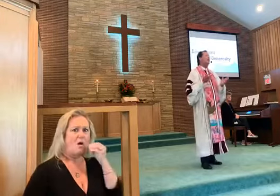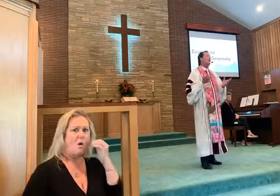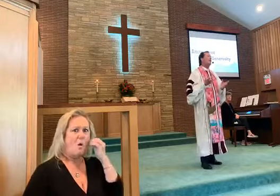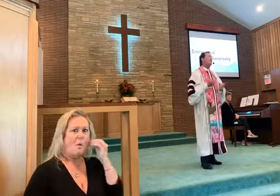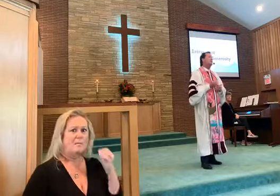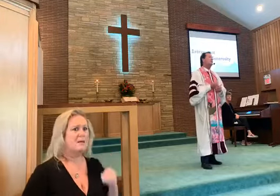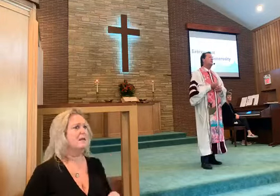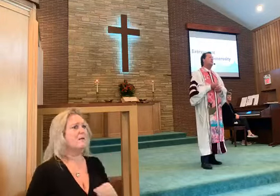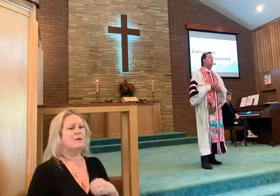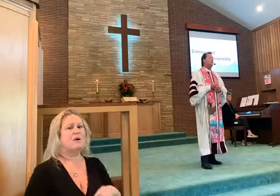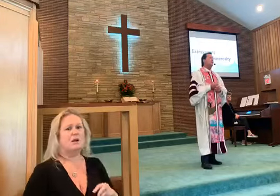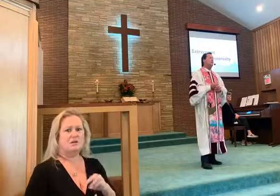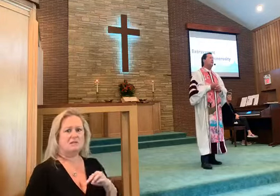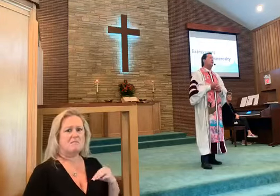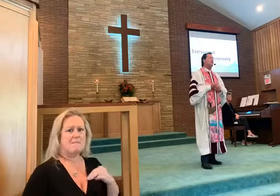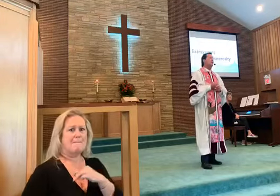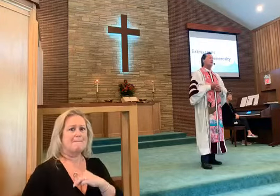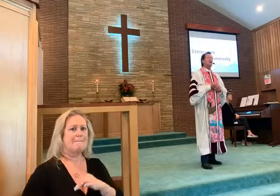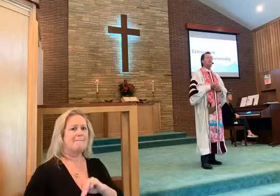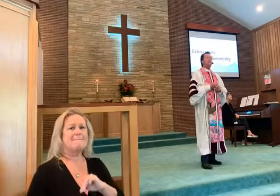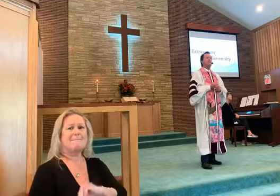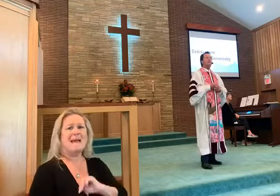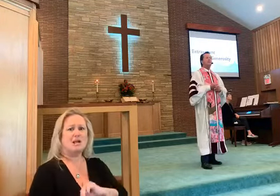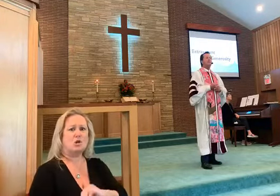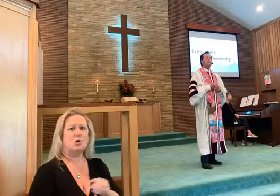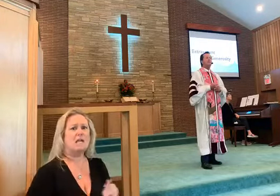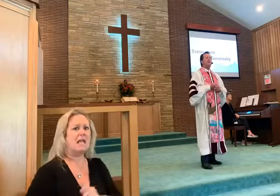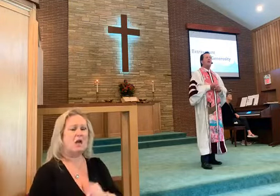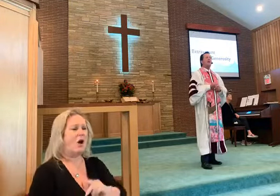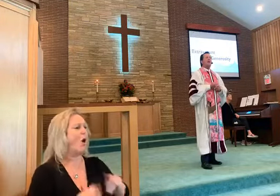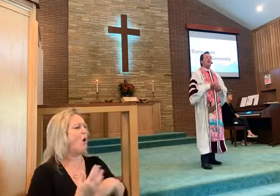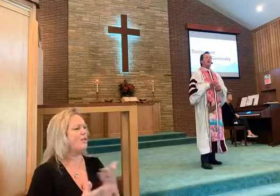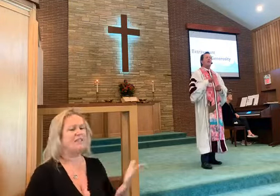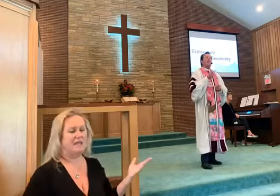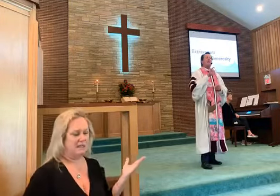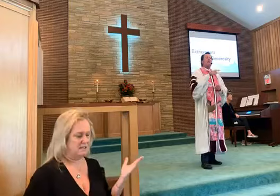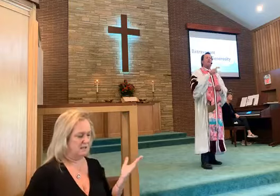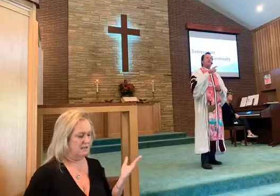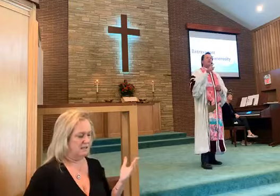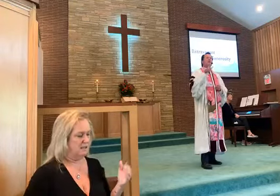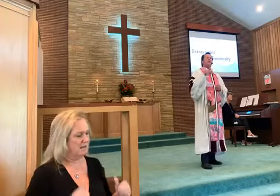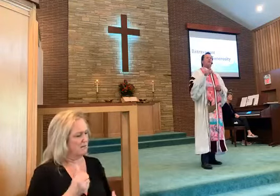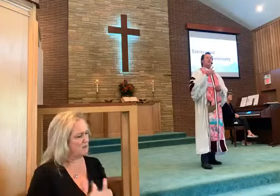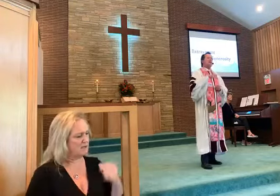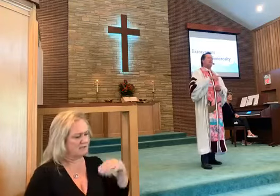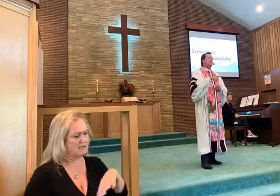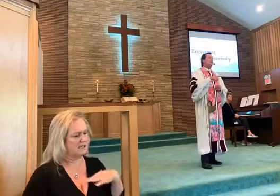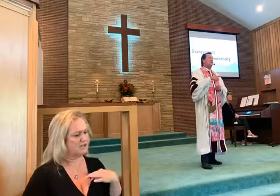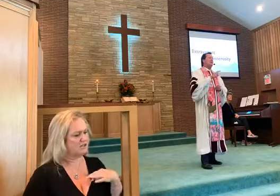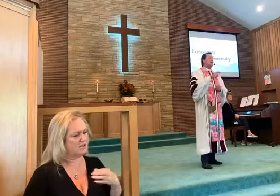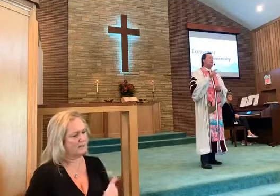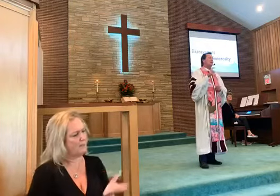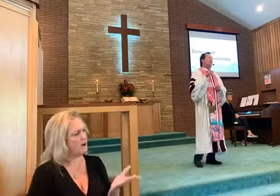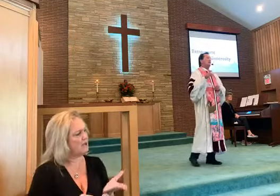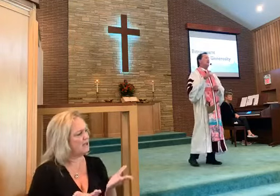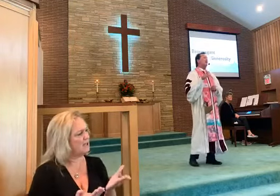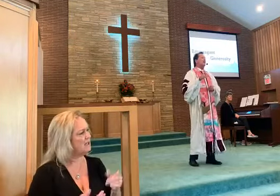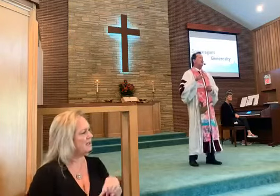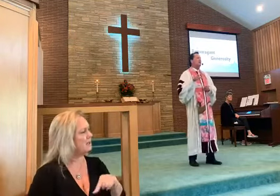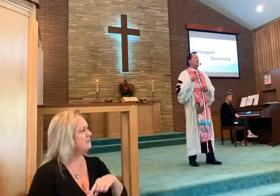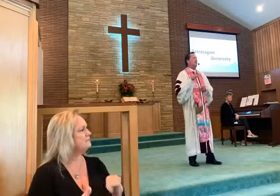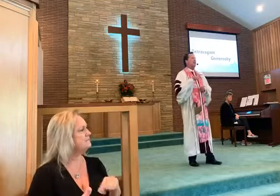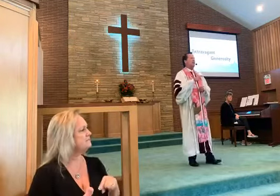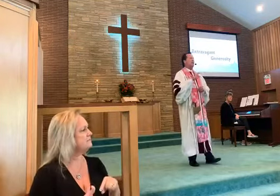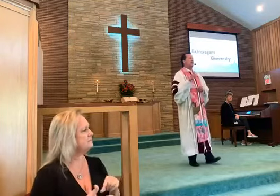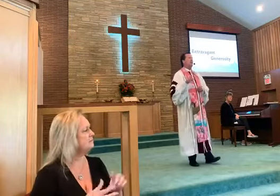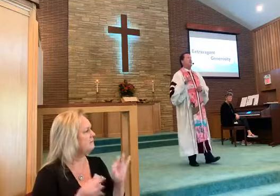It requires all kinds of things. The most interesting part of this passage when I started studying it is